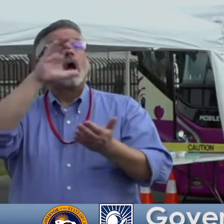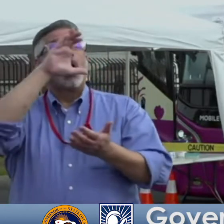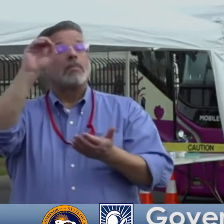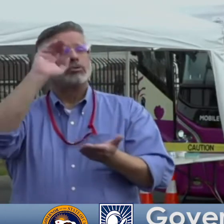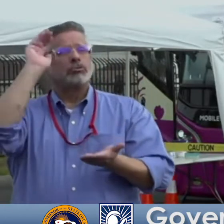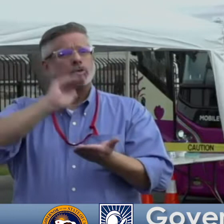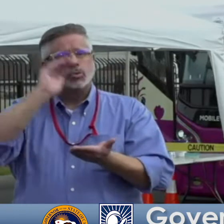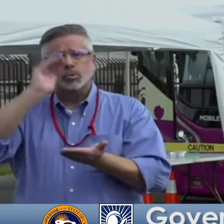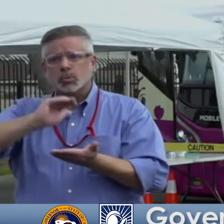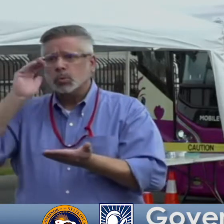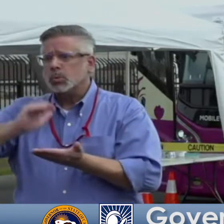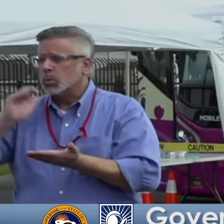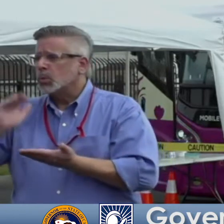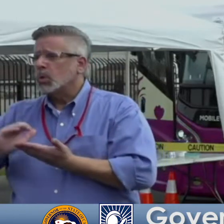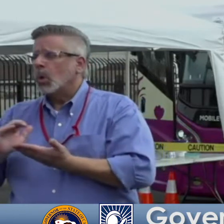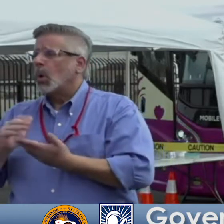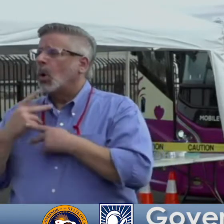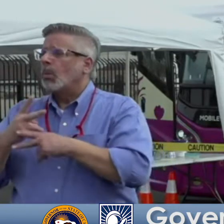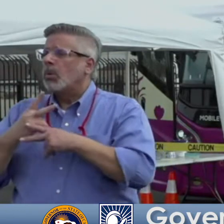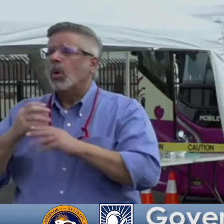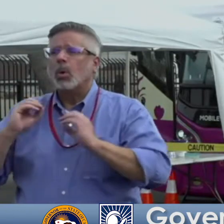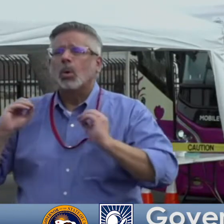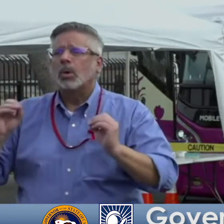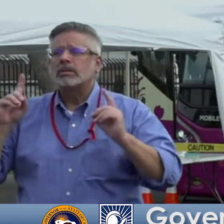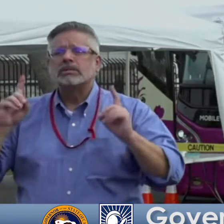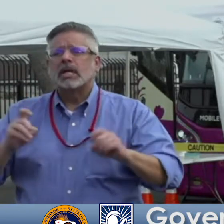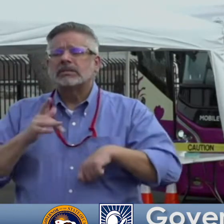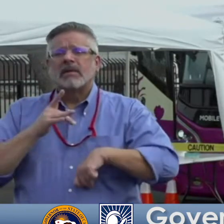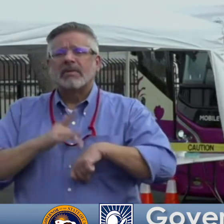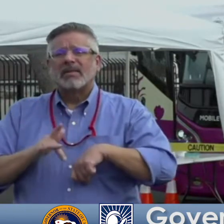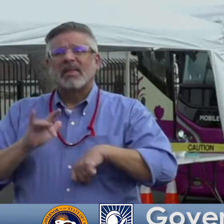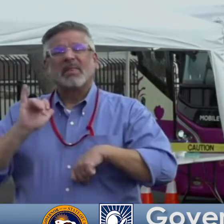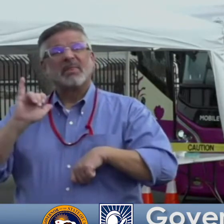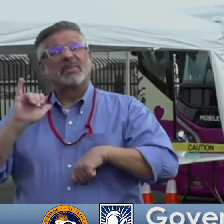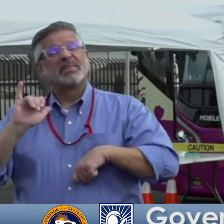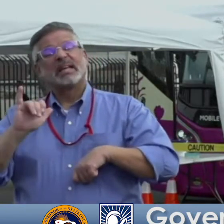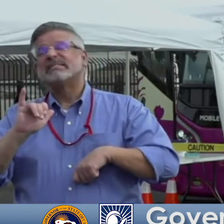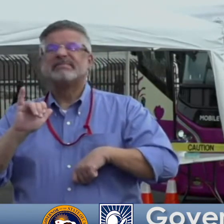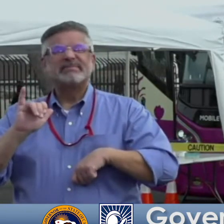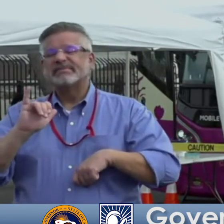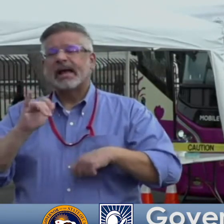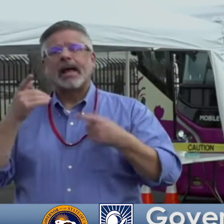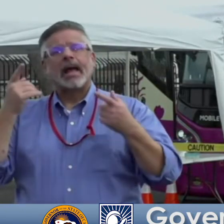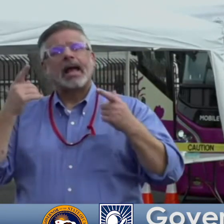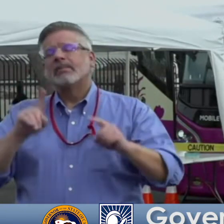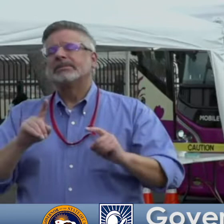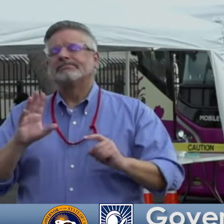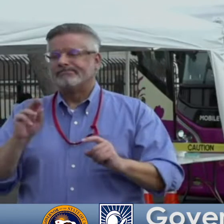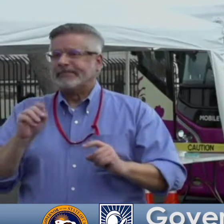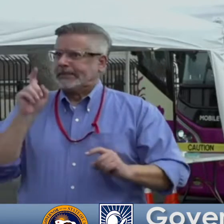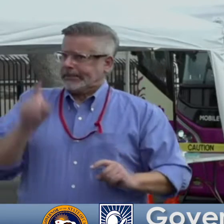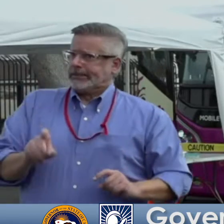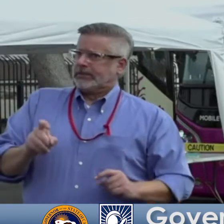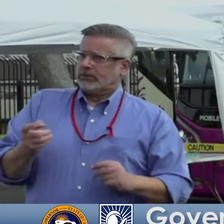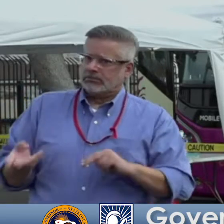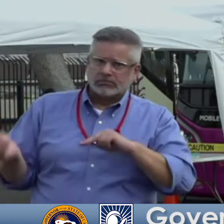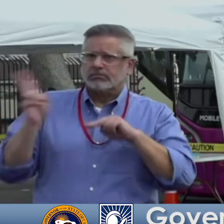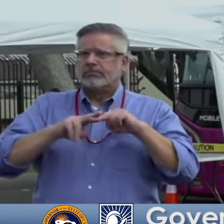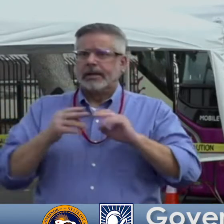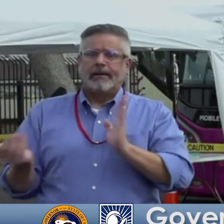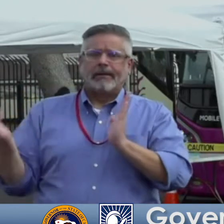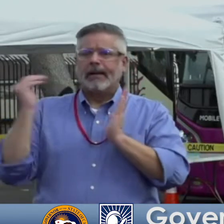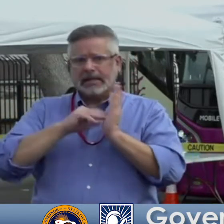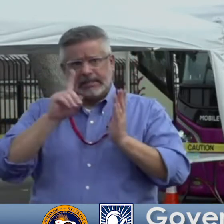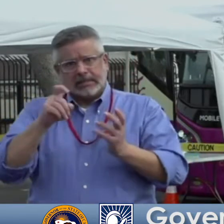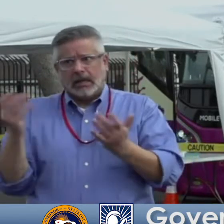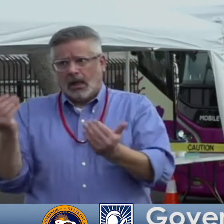to find out a few months later that all of that supply was needed. And so, look, critical to be prepared. When we came into this